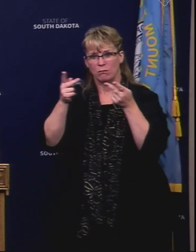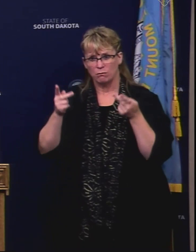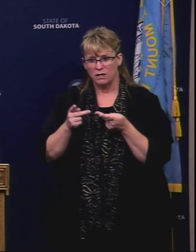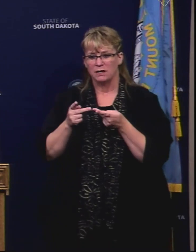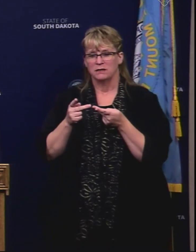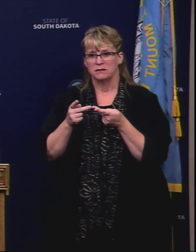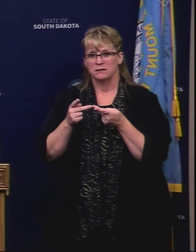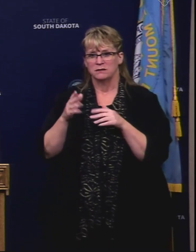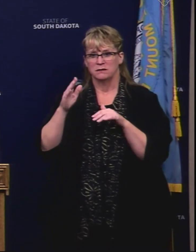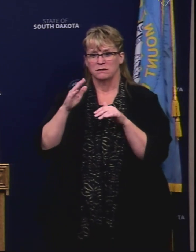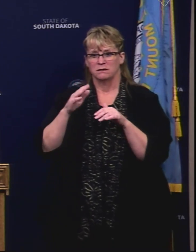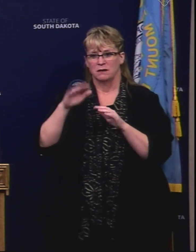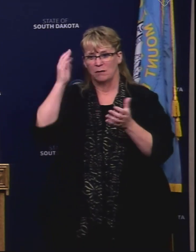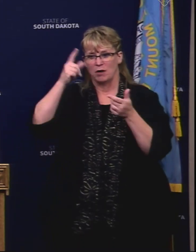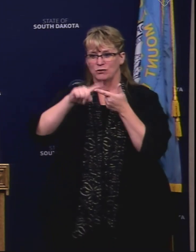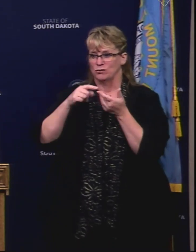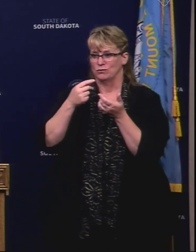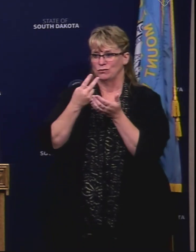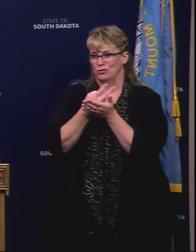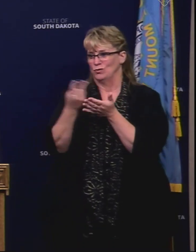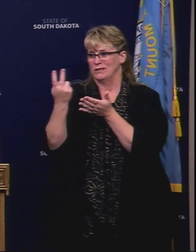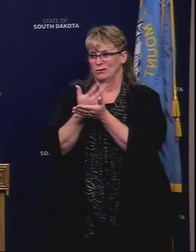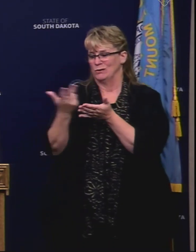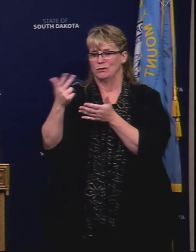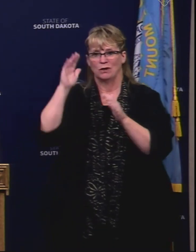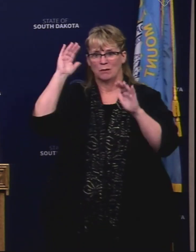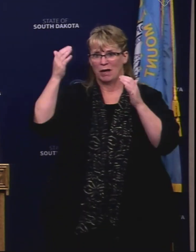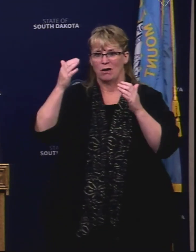been in several weeks ago. Several weeks ago,